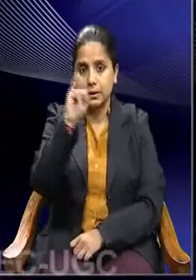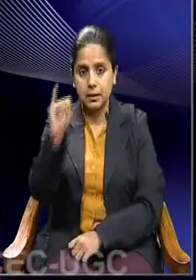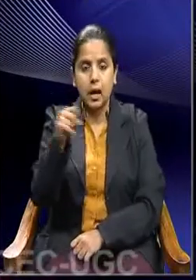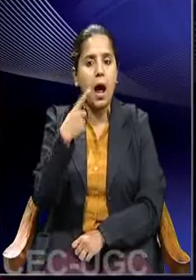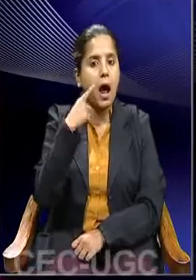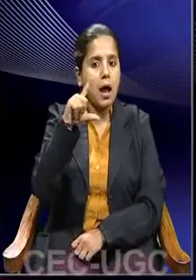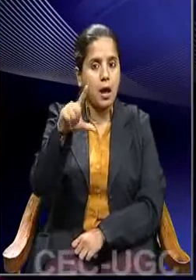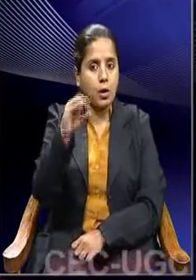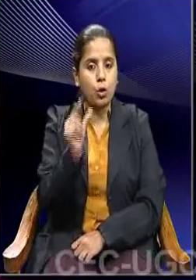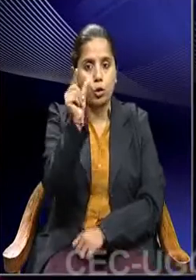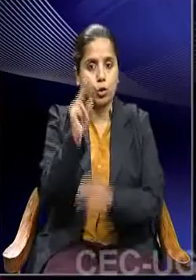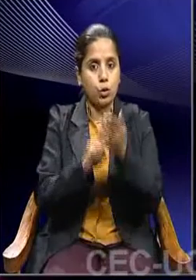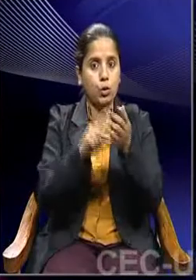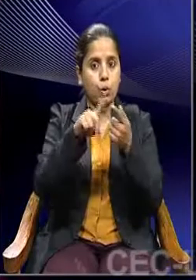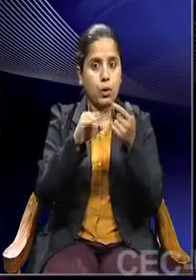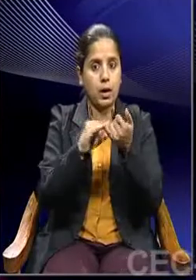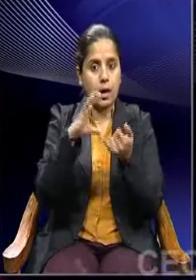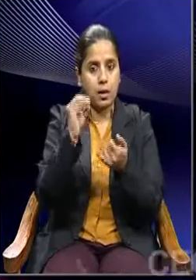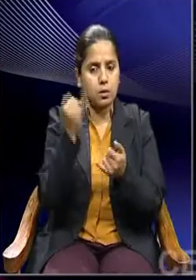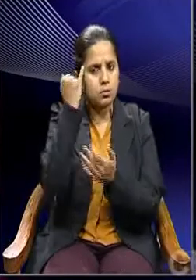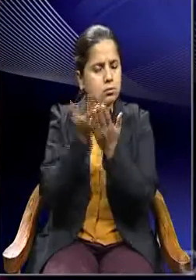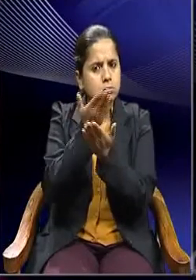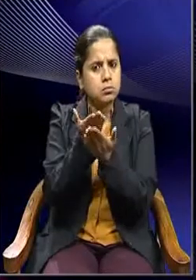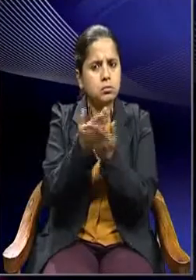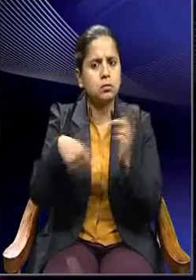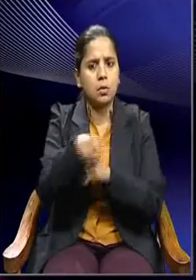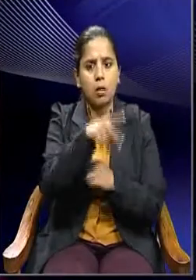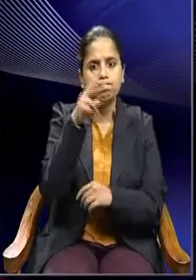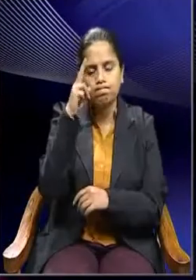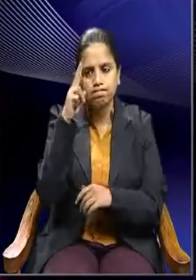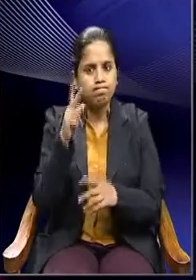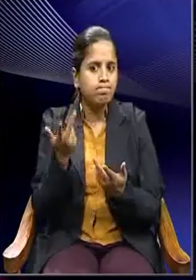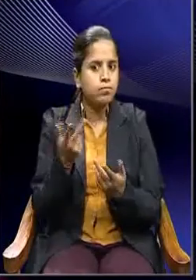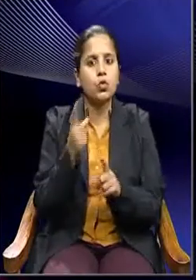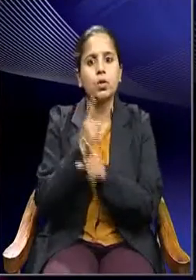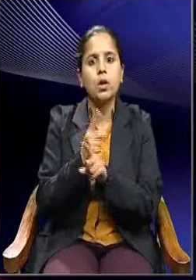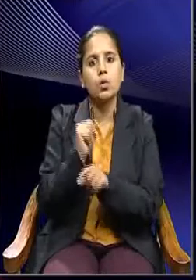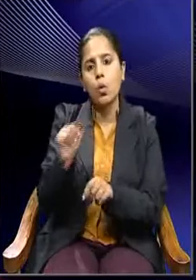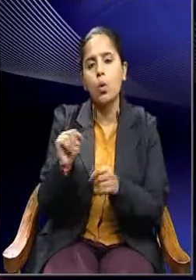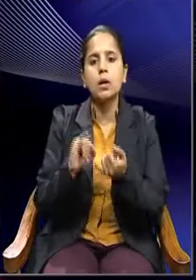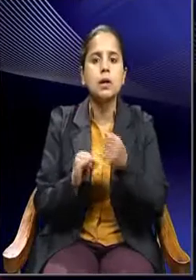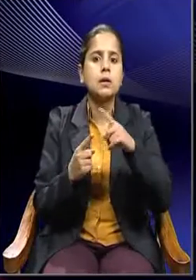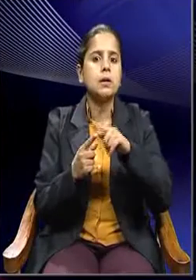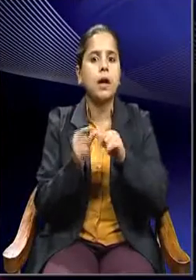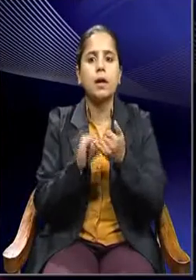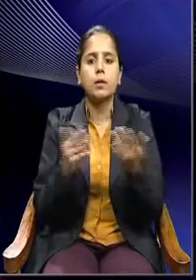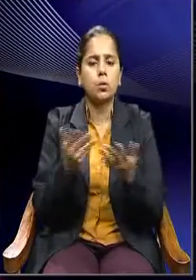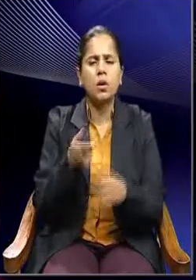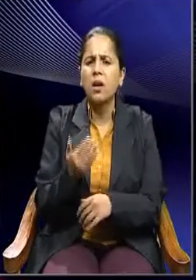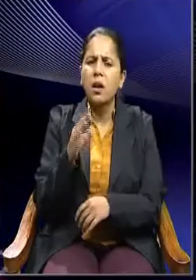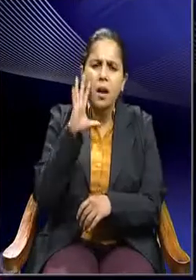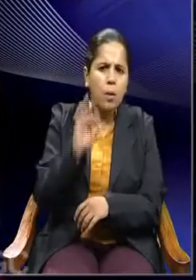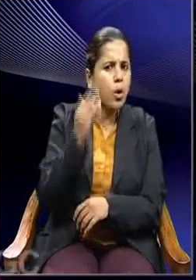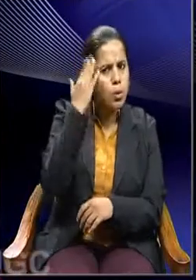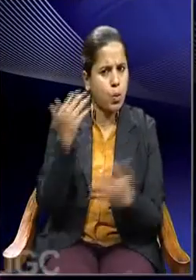1966 ILO UNESCO recommendation concerning the status of teachers. Why it becomes significant? This